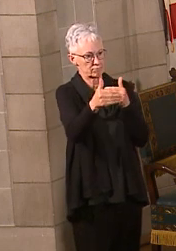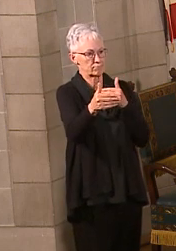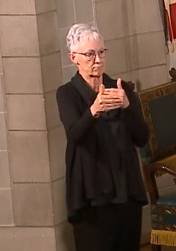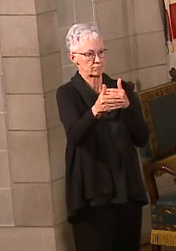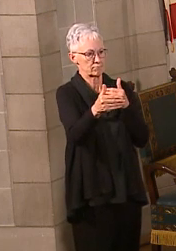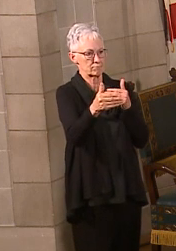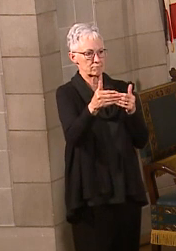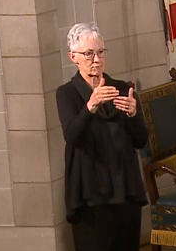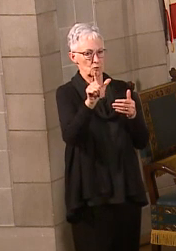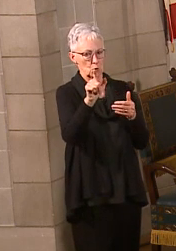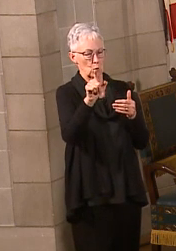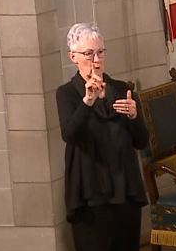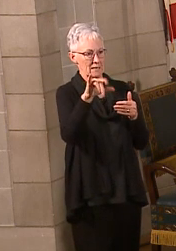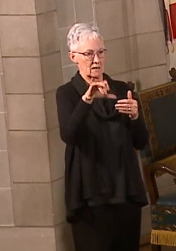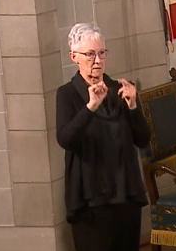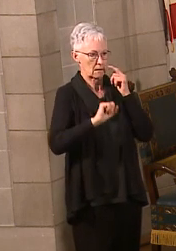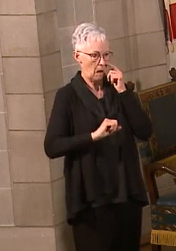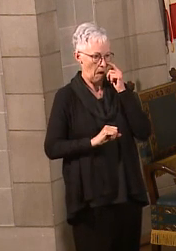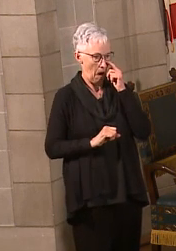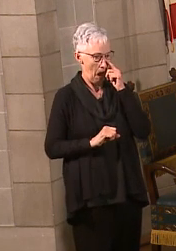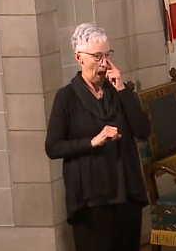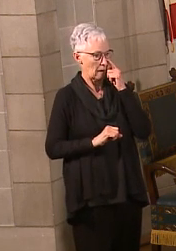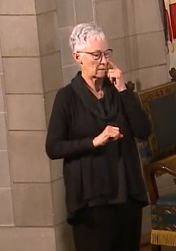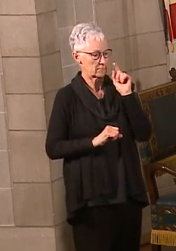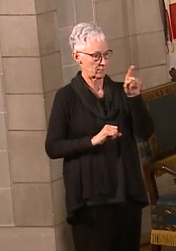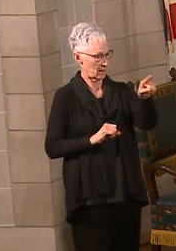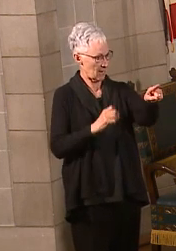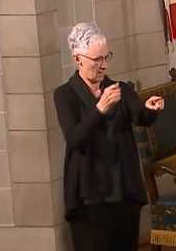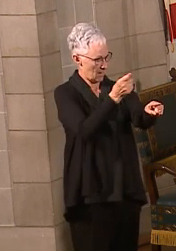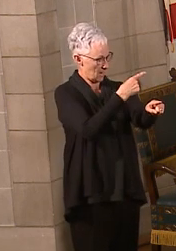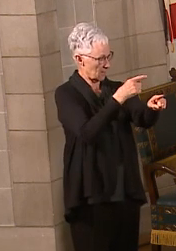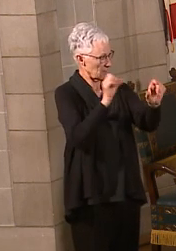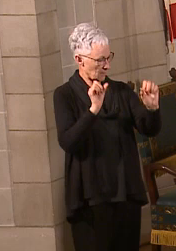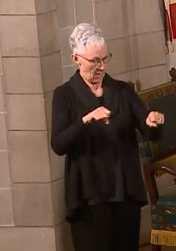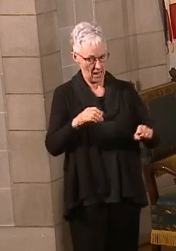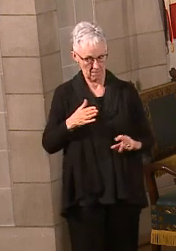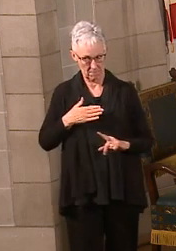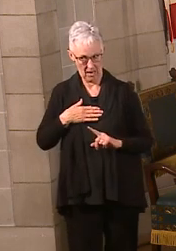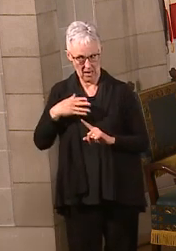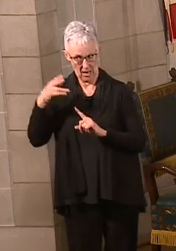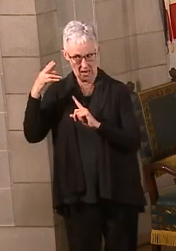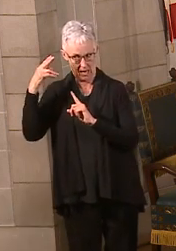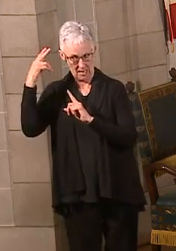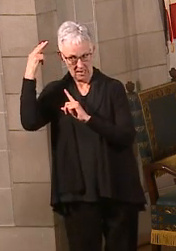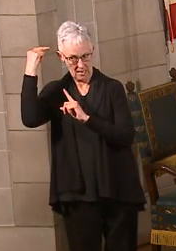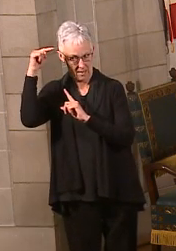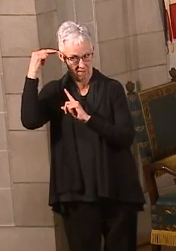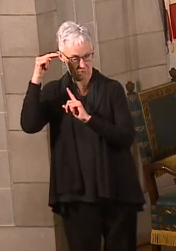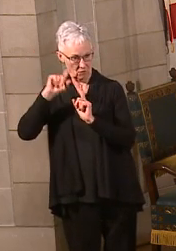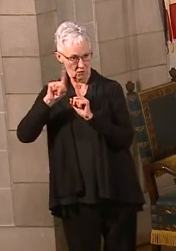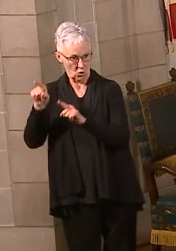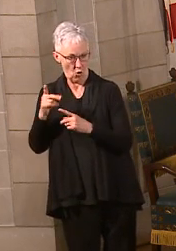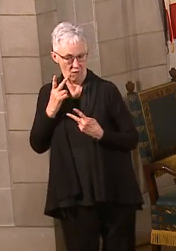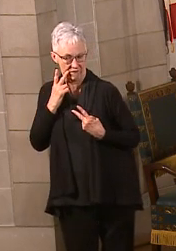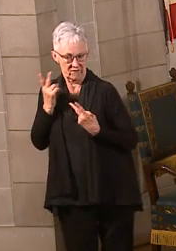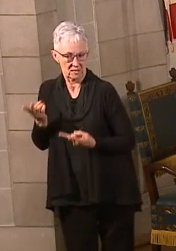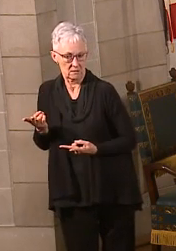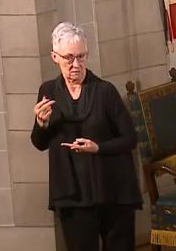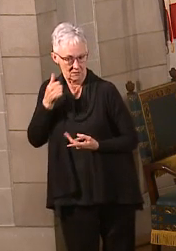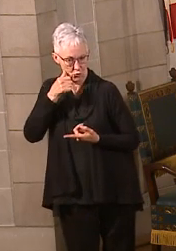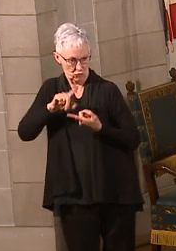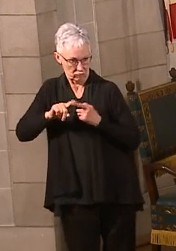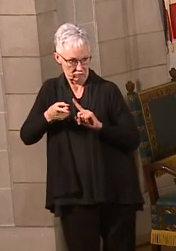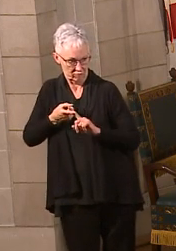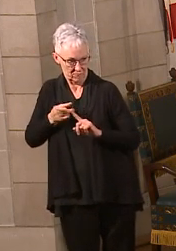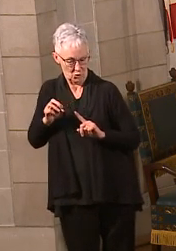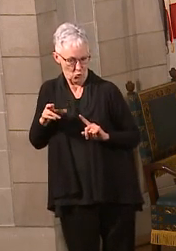Andrew. So can my nephew see his girlfriend, or should he stay home? Can my nephew go see his girlfriend, or should he stay at home?